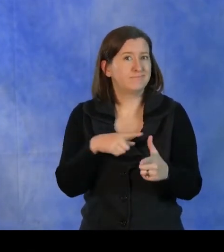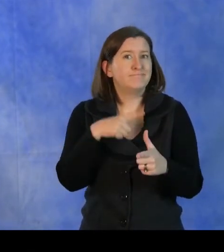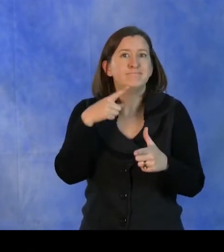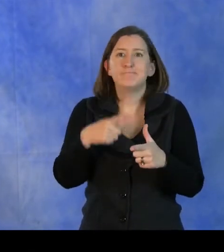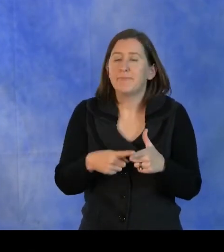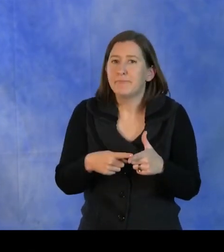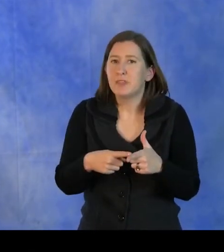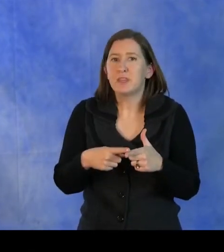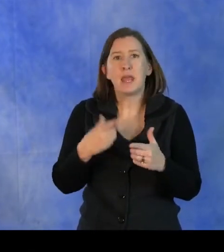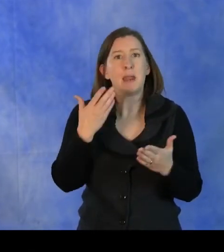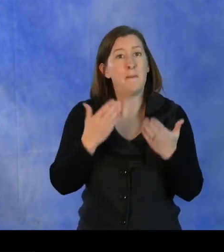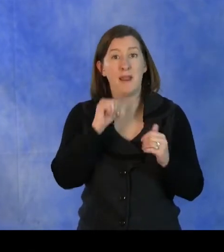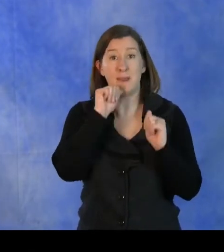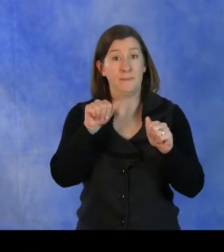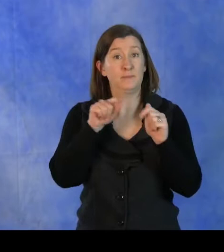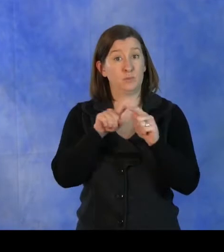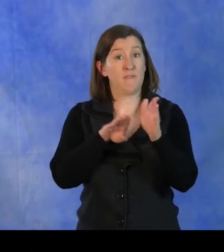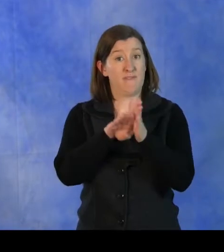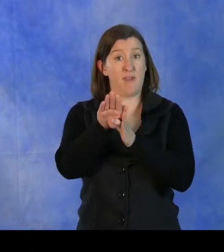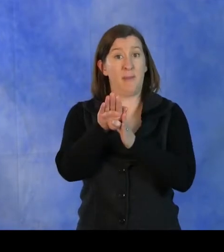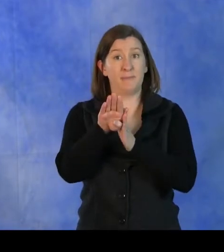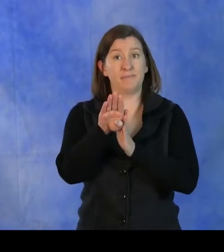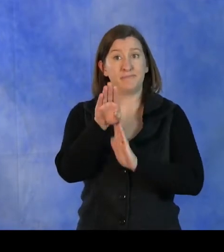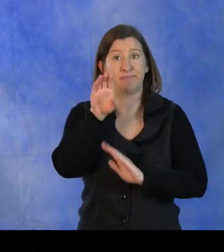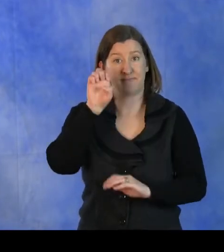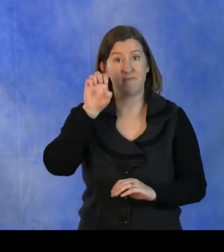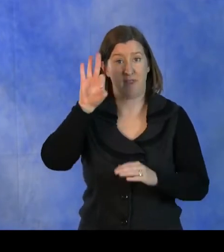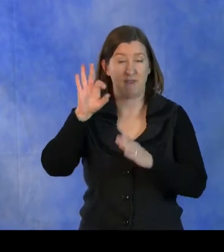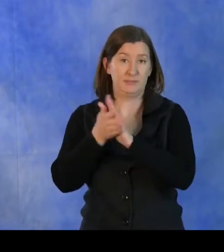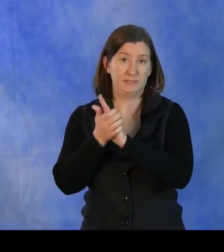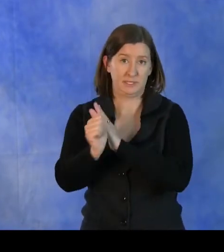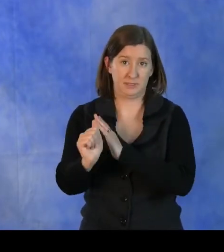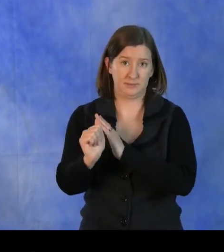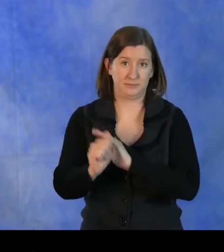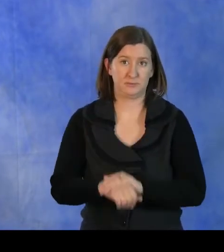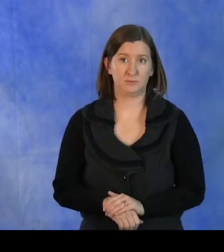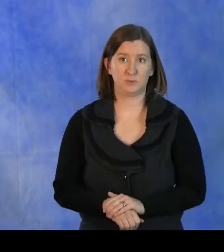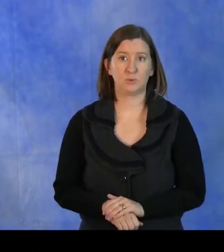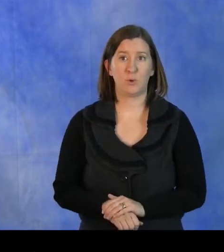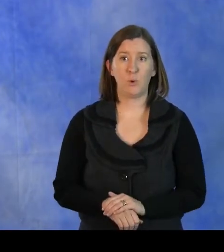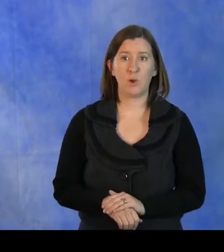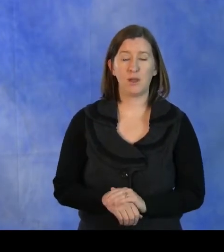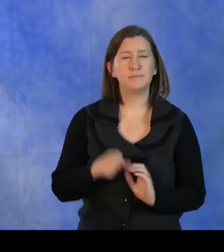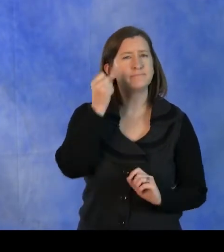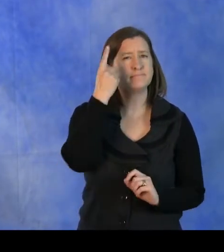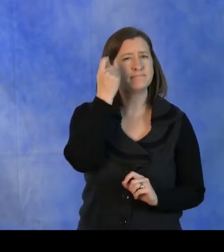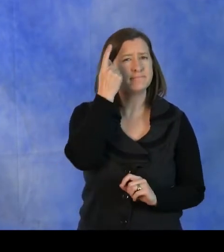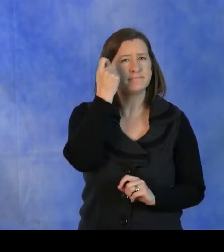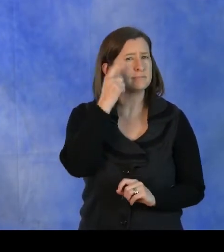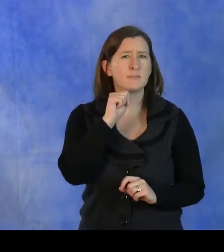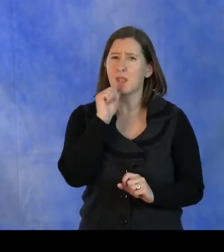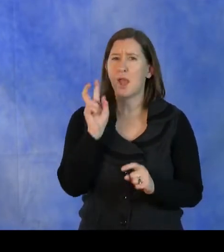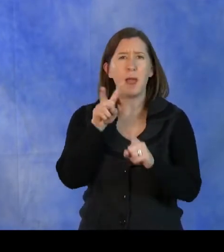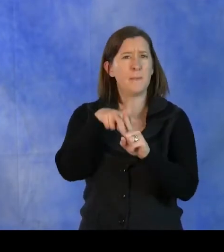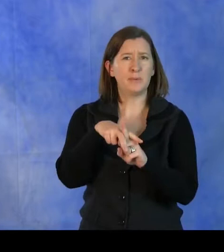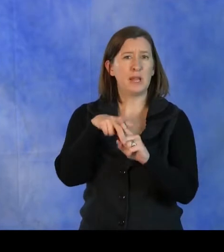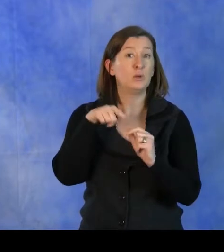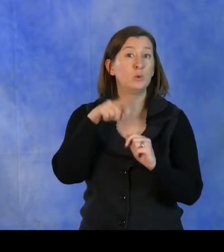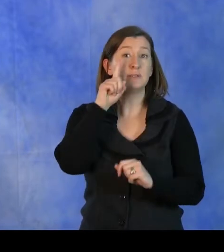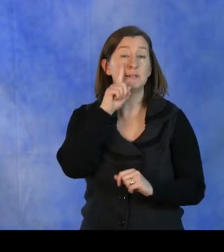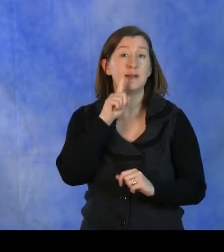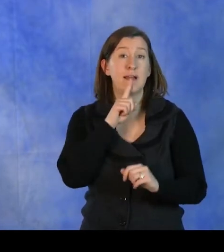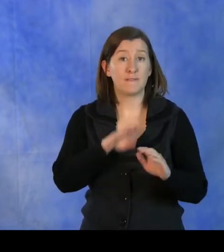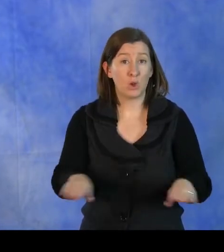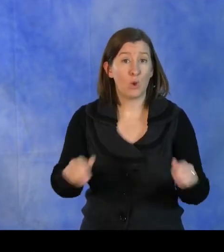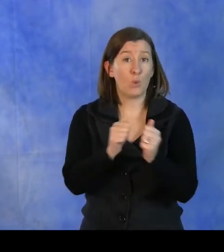It becomes part of their own talk. If they don't have that exposure to language,